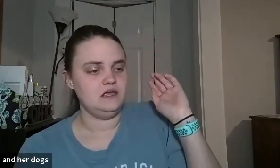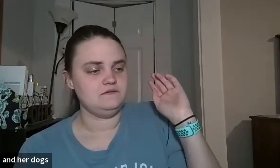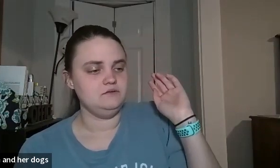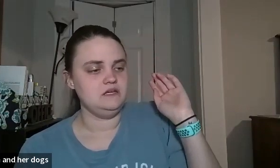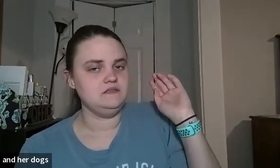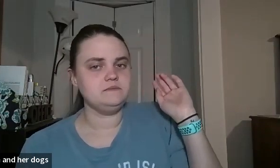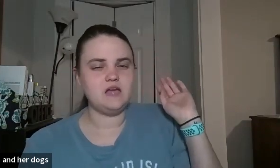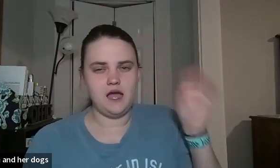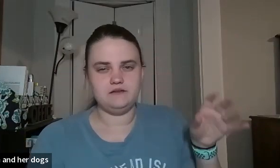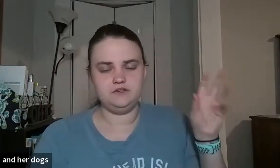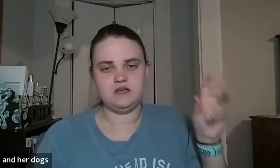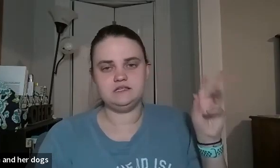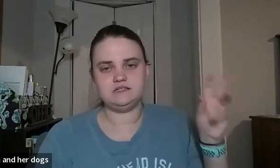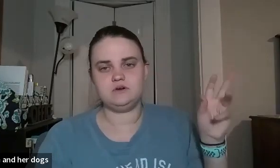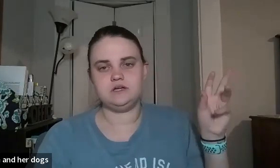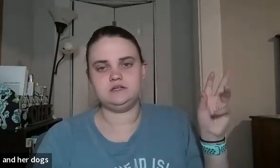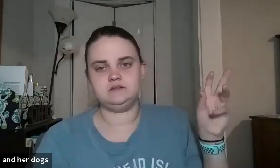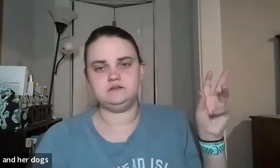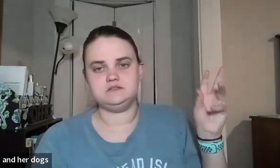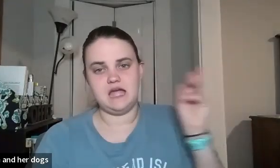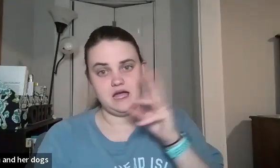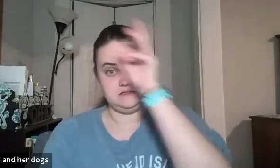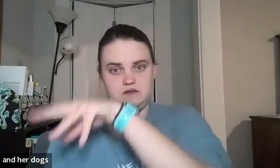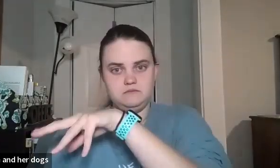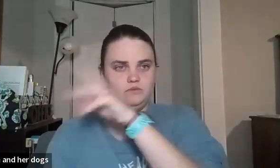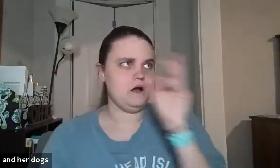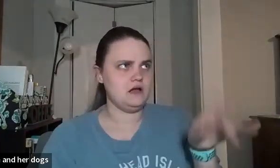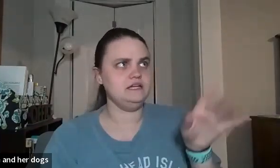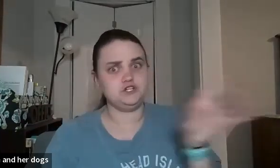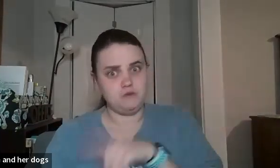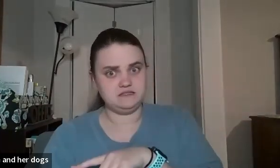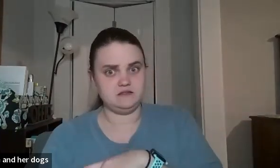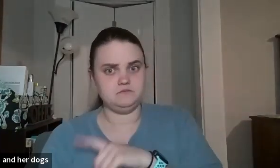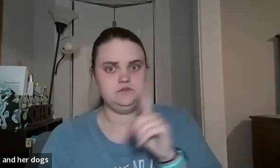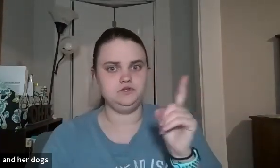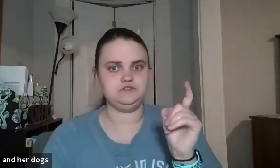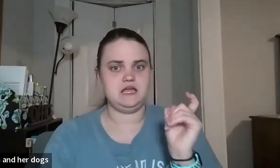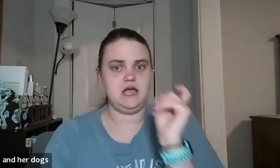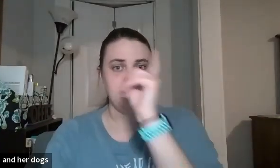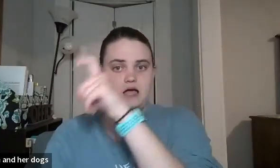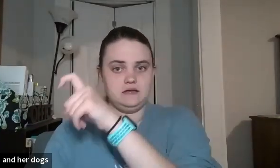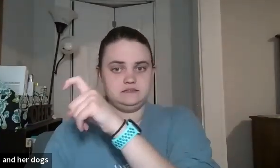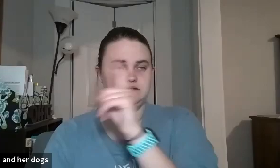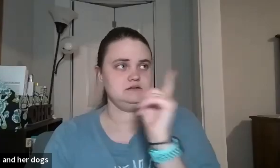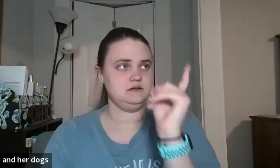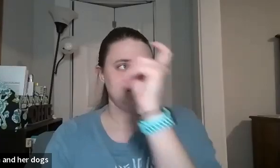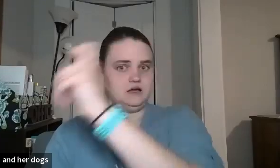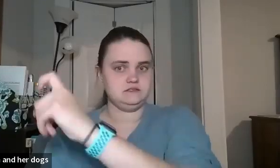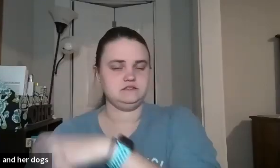If you need them to, if you're telling someone to ask them, why, I need you to go ask them, you say ask.